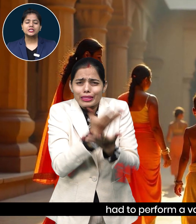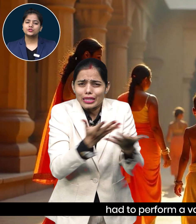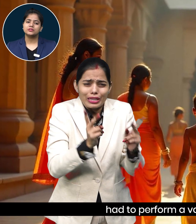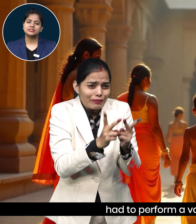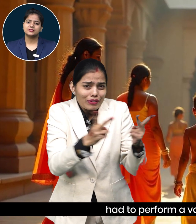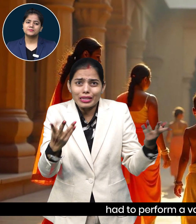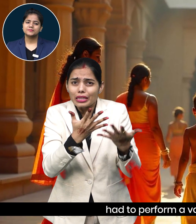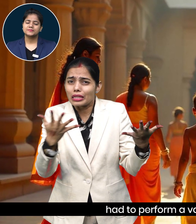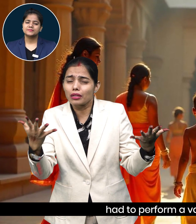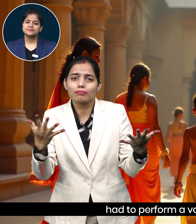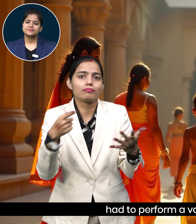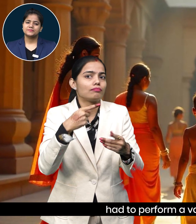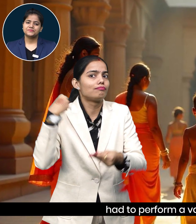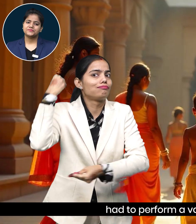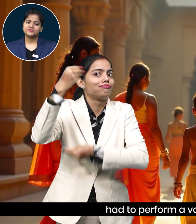minor rituals.